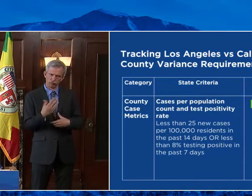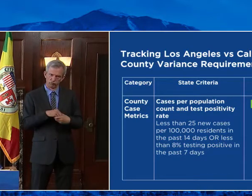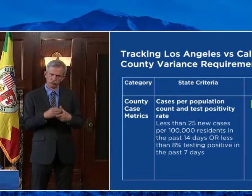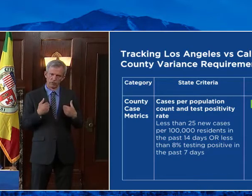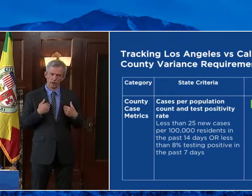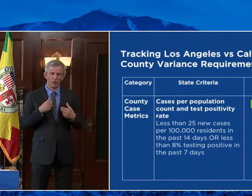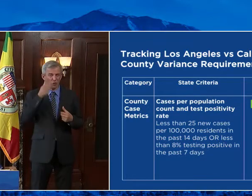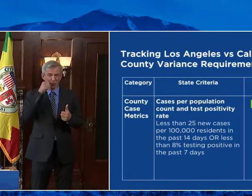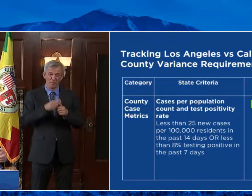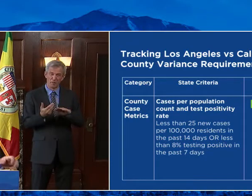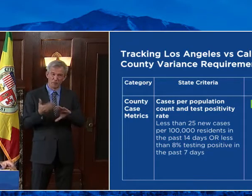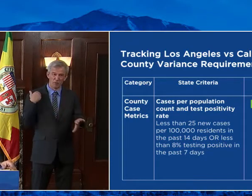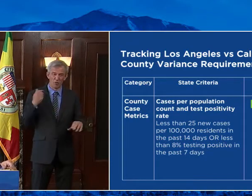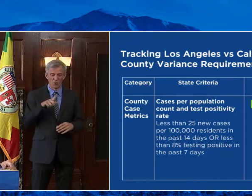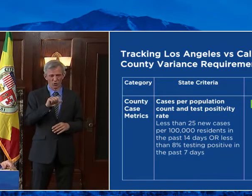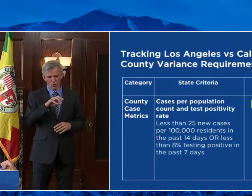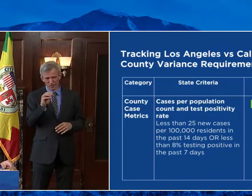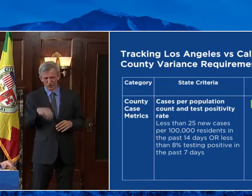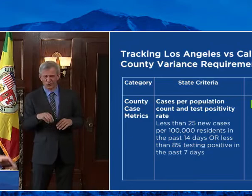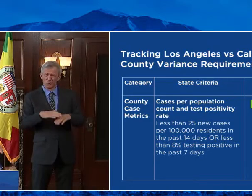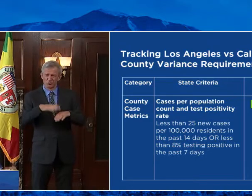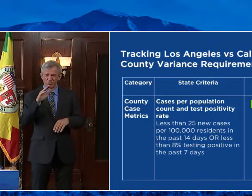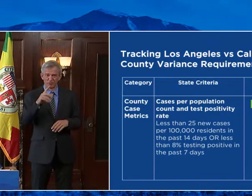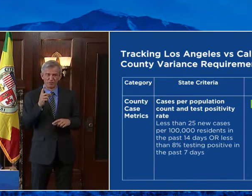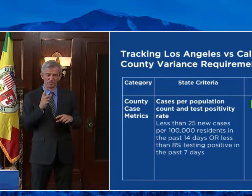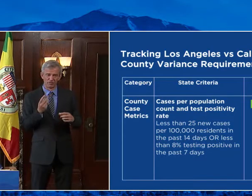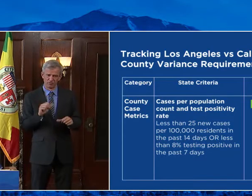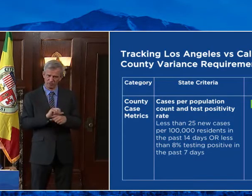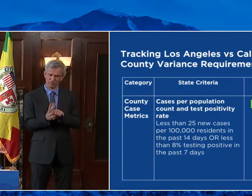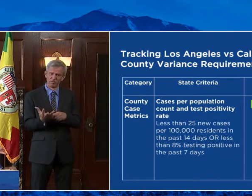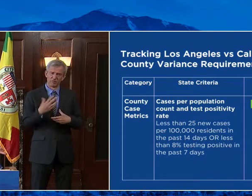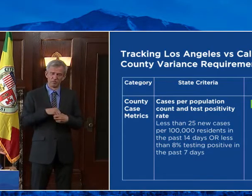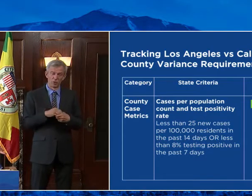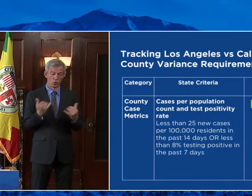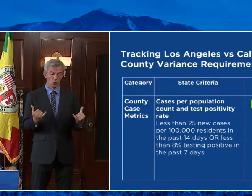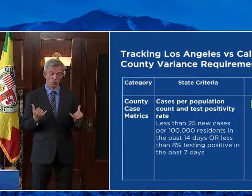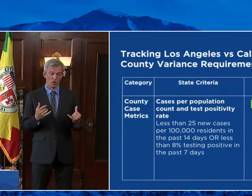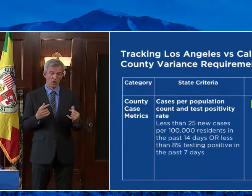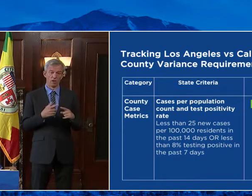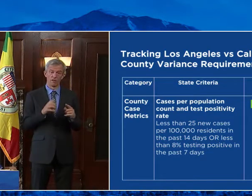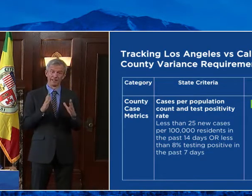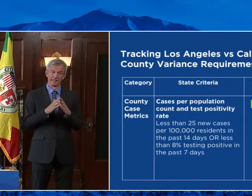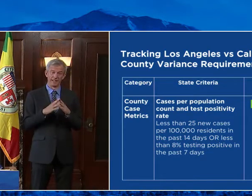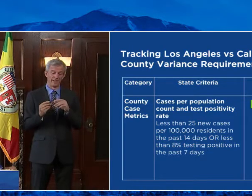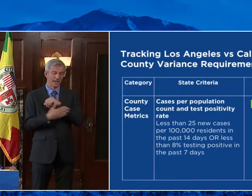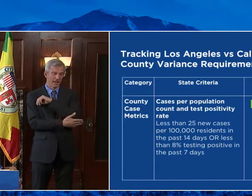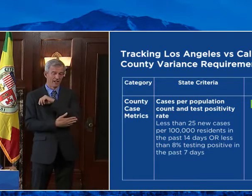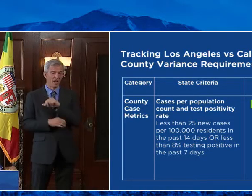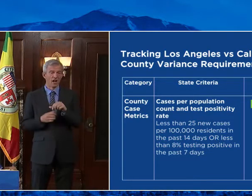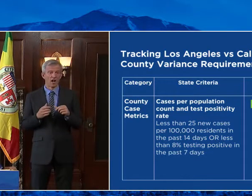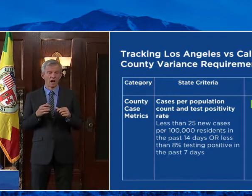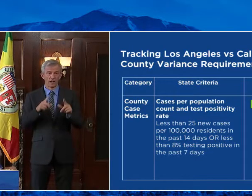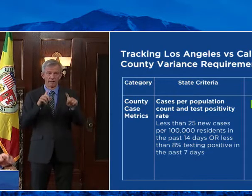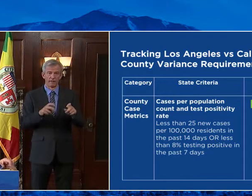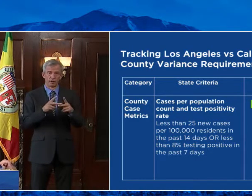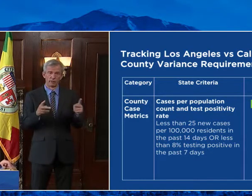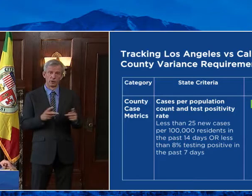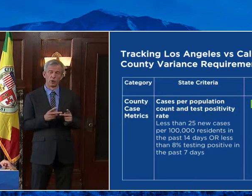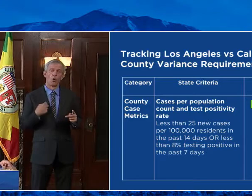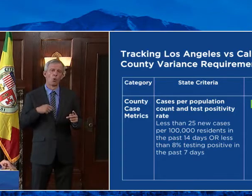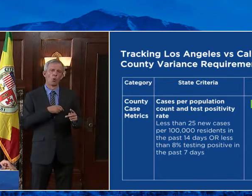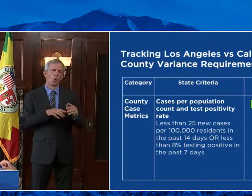were 20% or higher positive? Well, today, through the city and county drive-through facilities, we are under